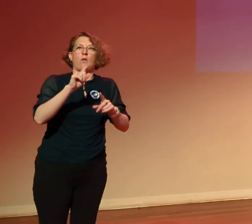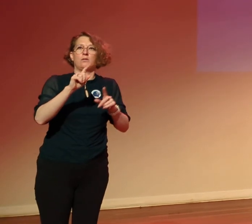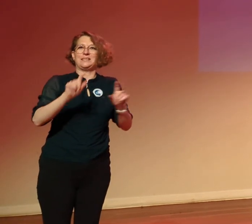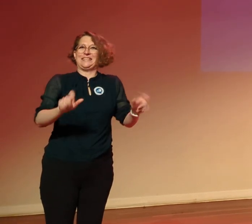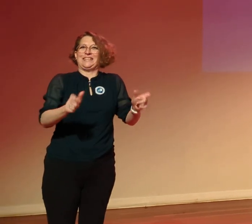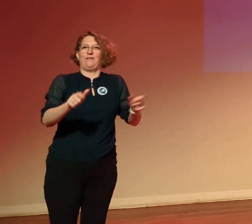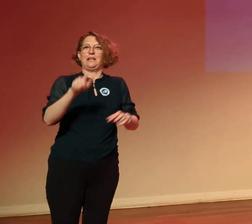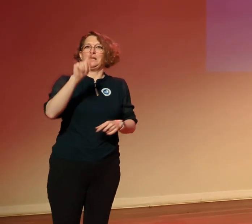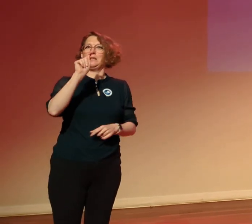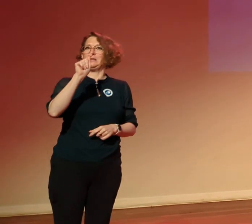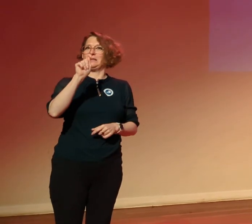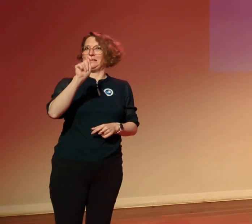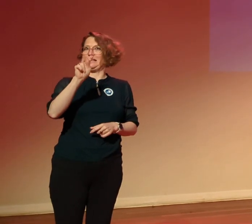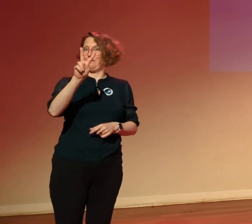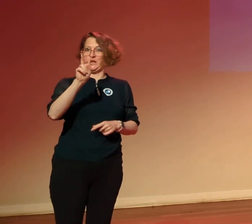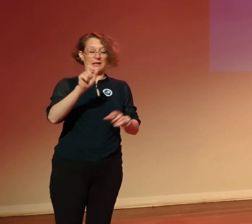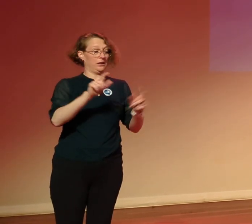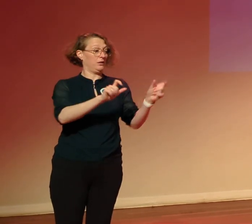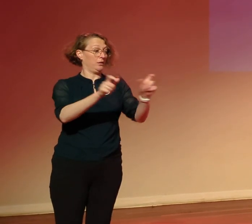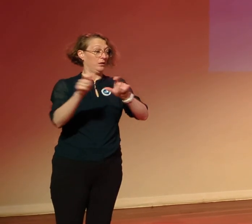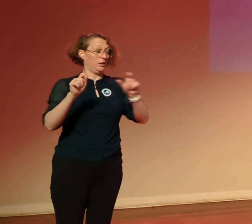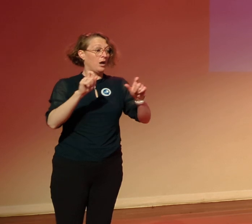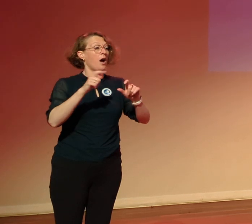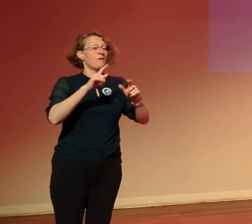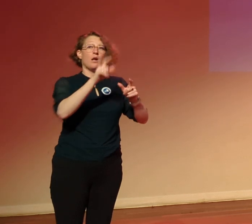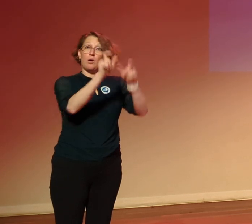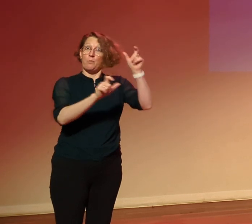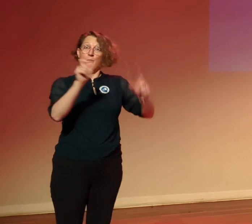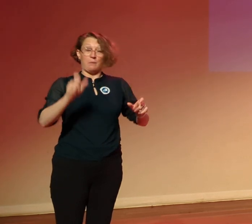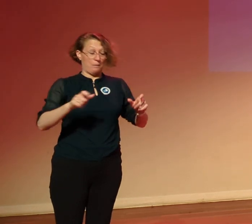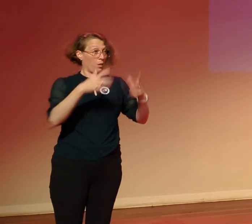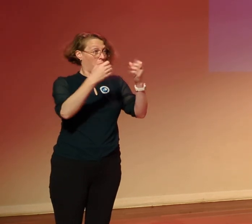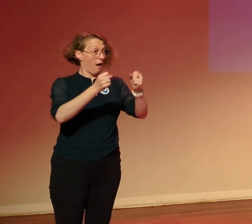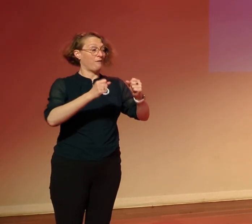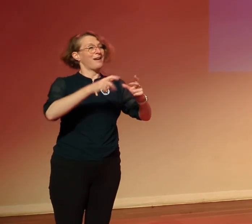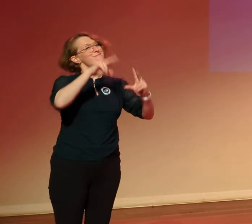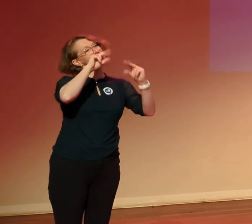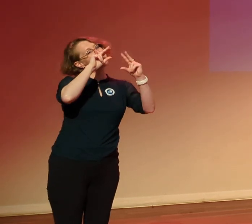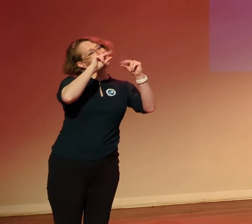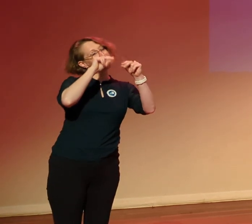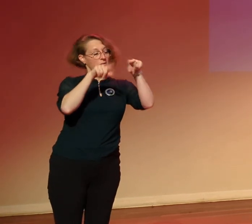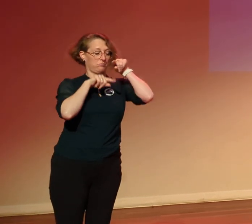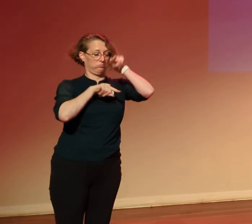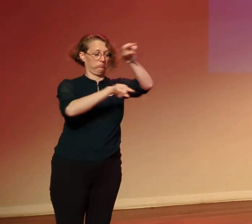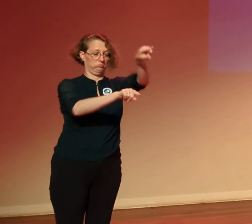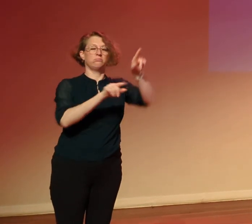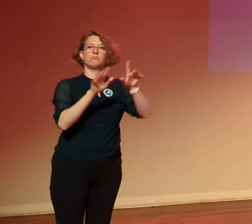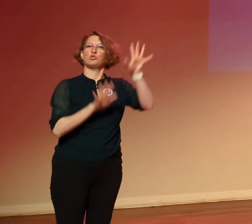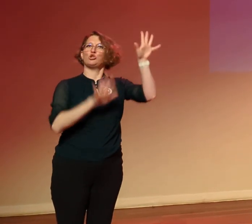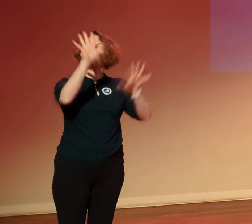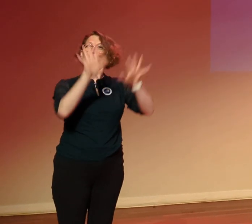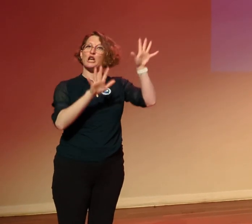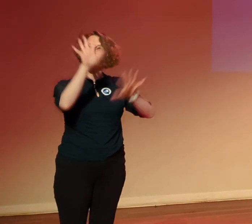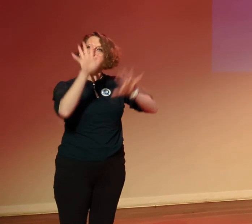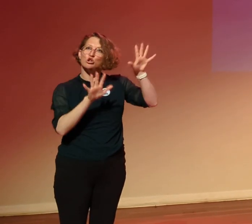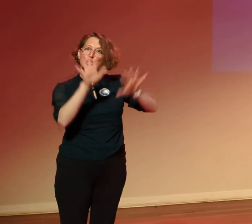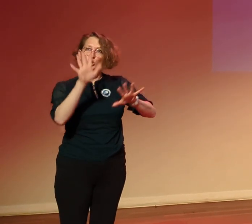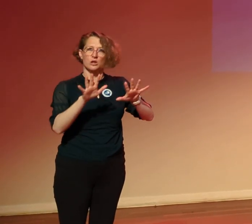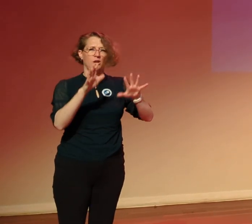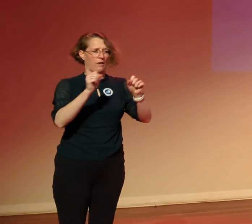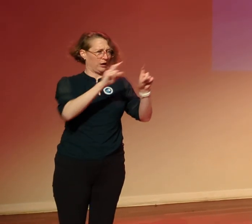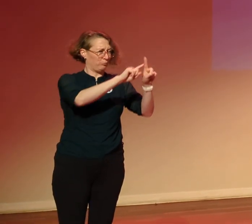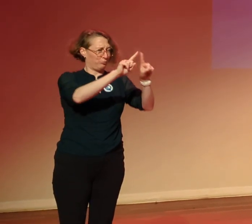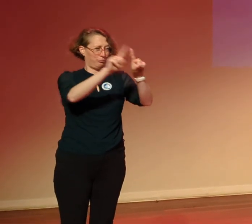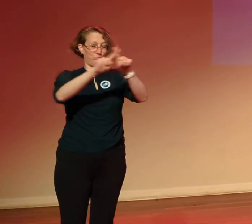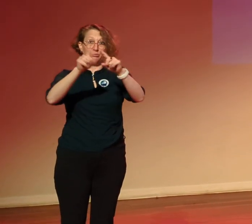300,000 hours of natural language speaking with gesture, and this is across, I believe, 14